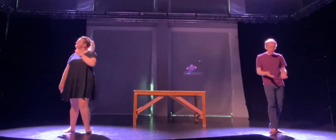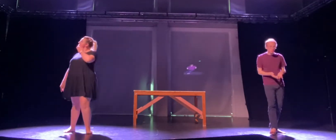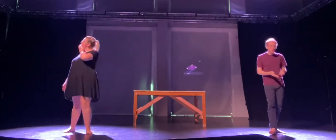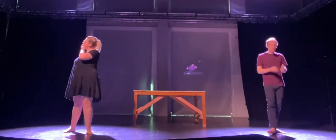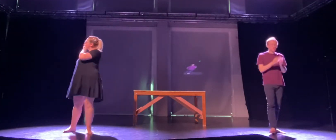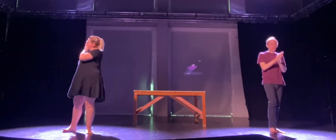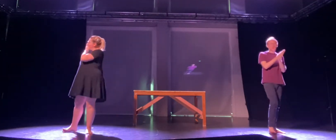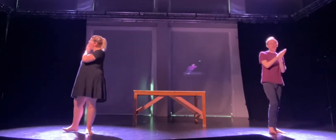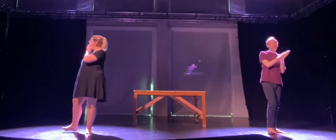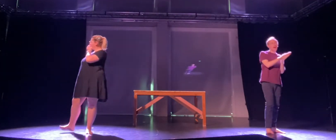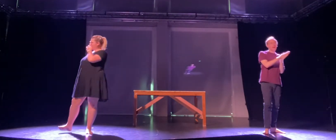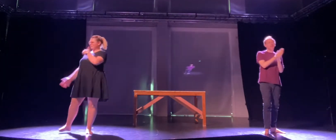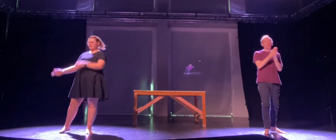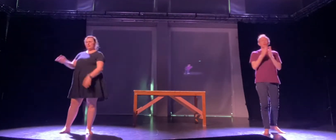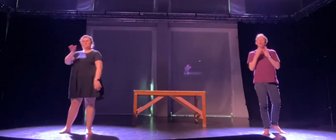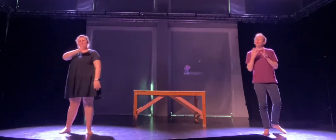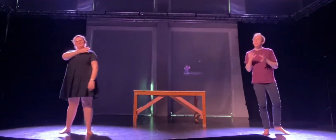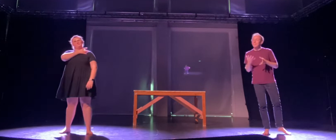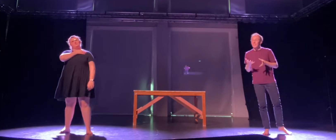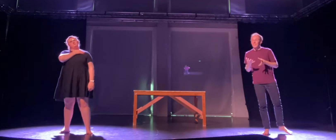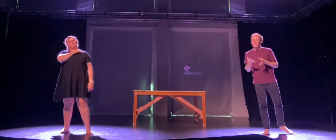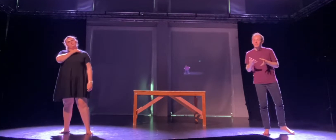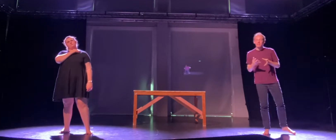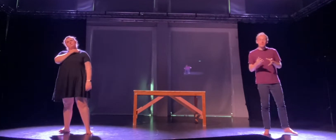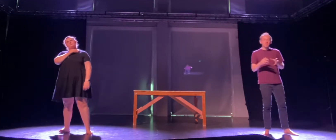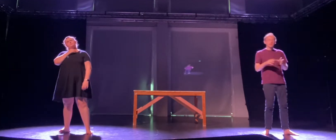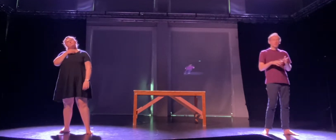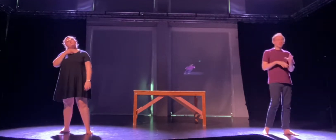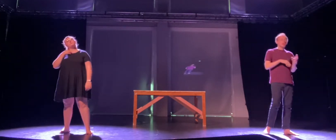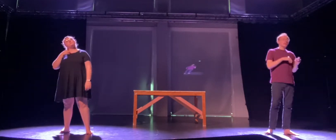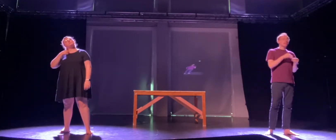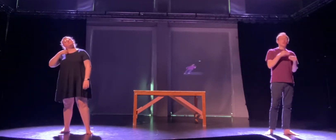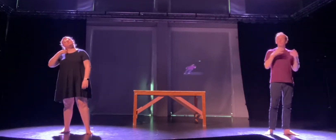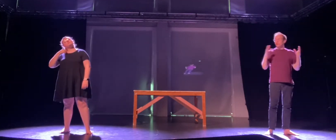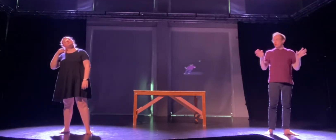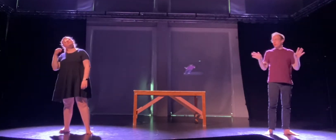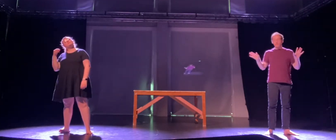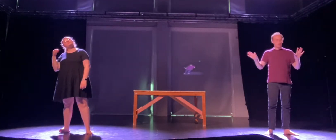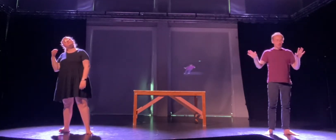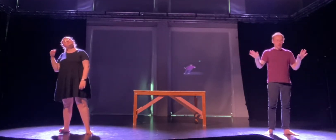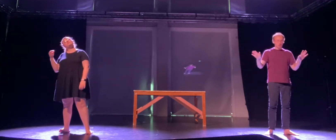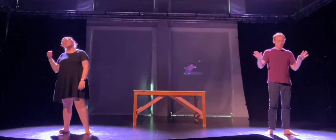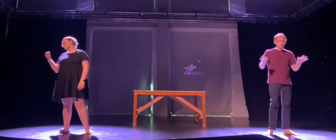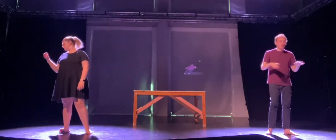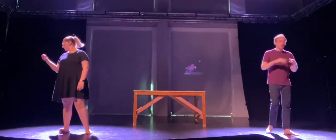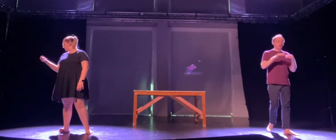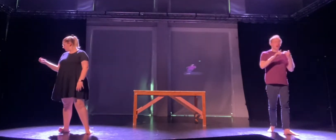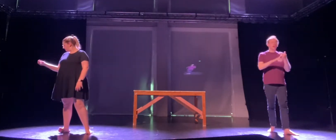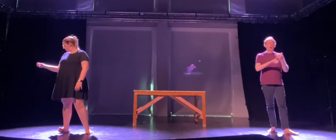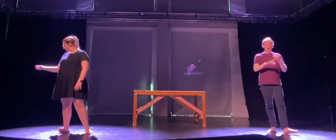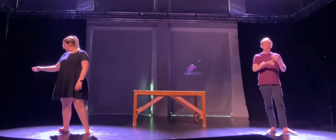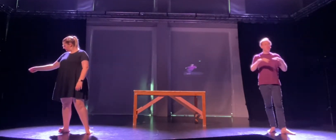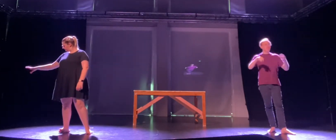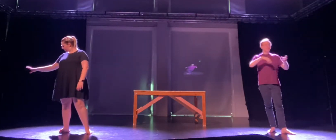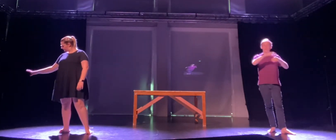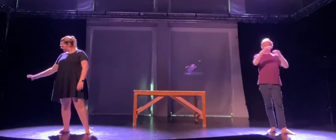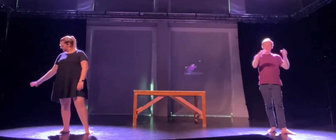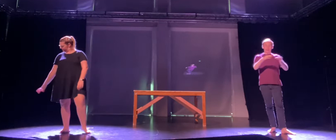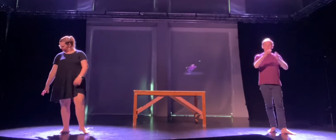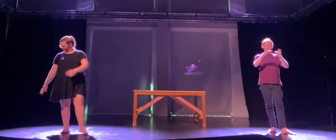It's something which has no end or beginning. So just to go over everything. A knot is when you tie a piece of